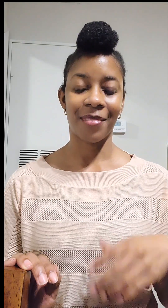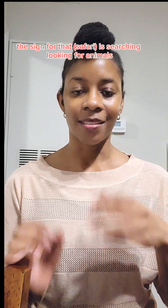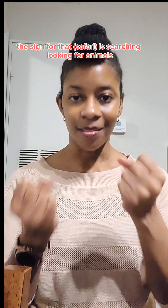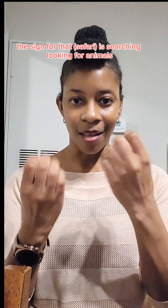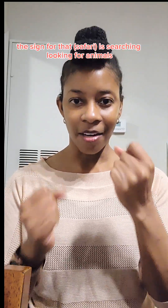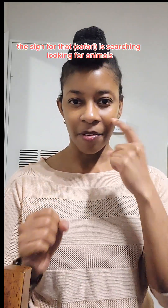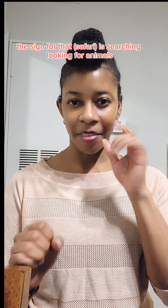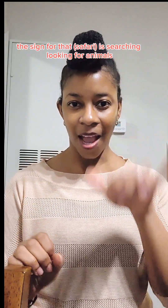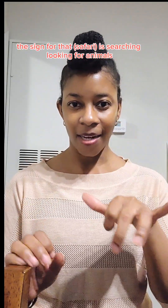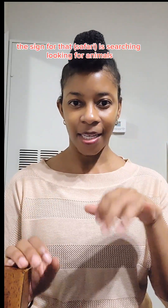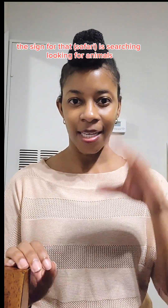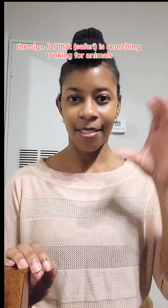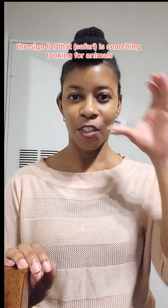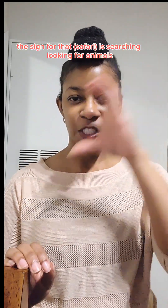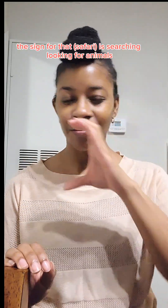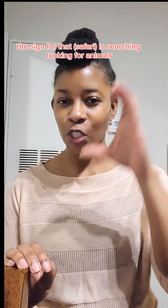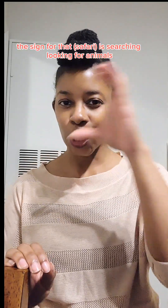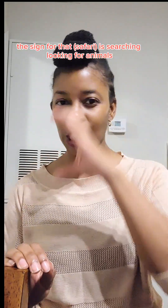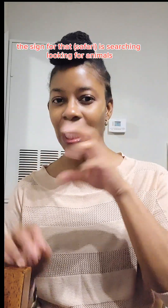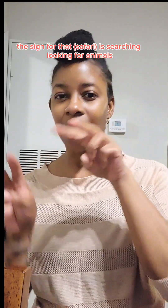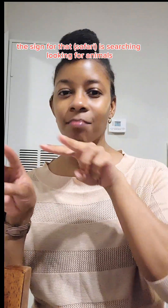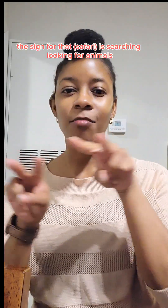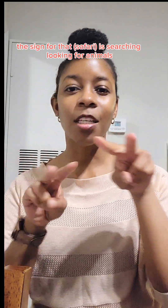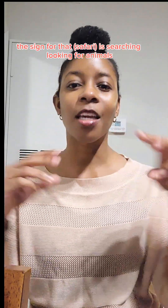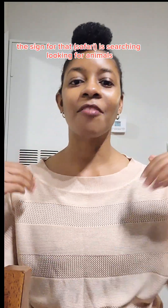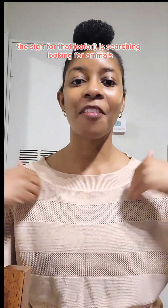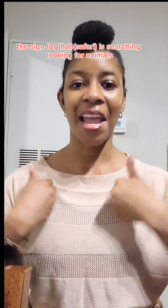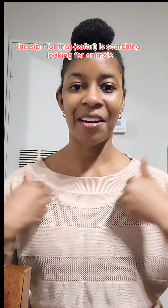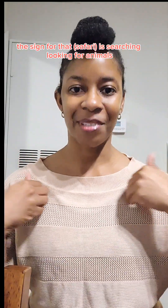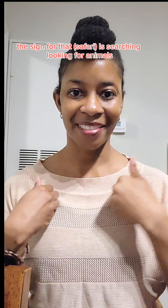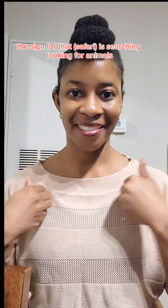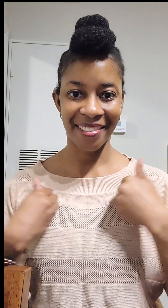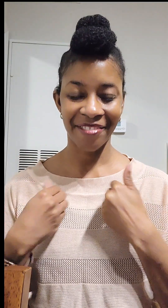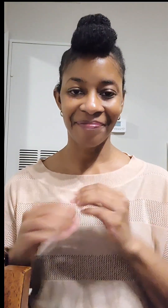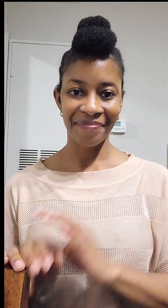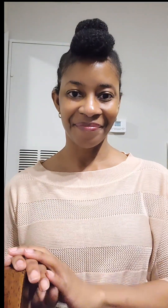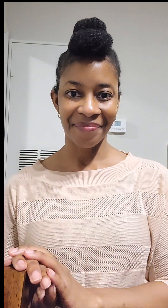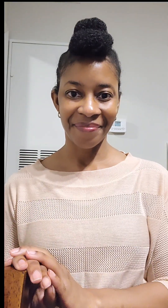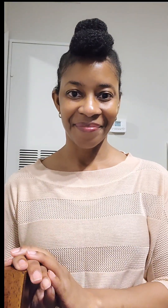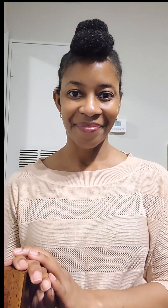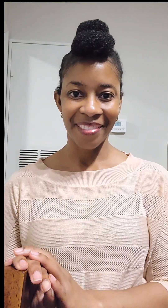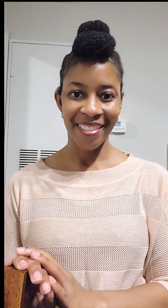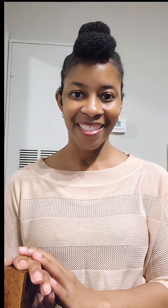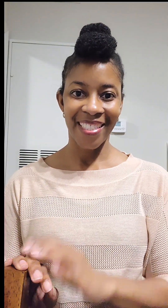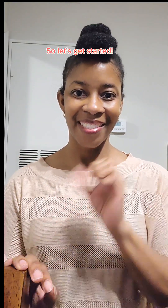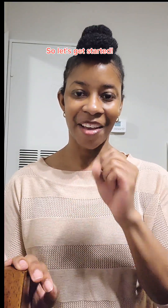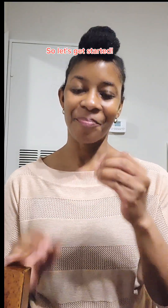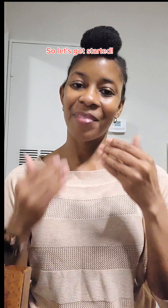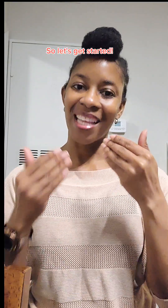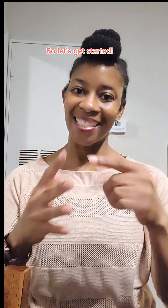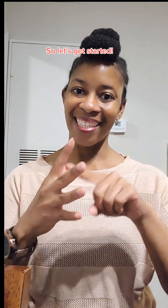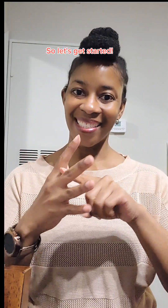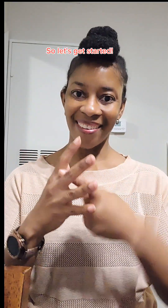The sign for that is searching, looking for animals. So let's get